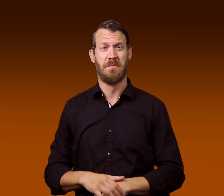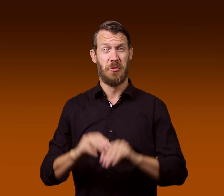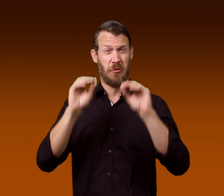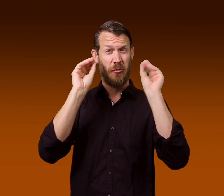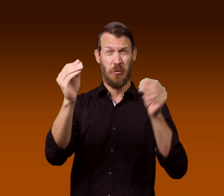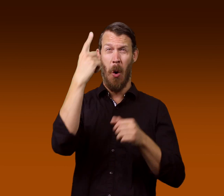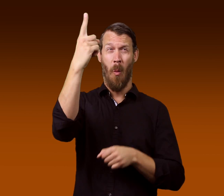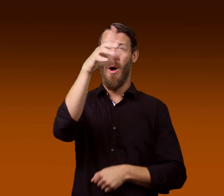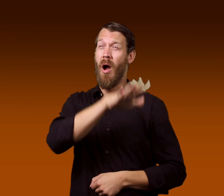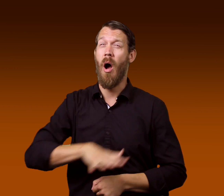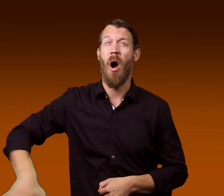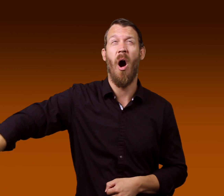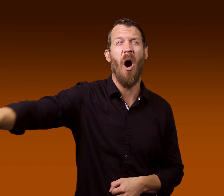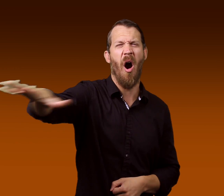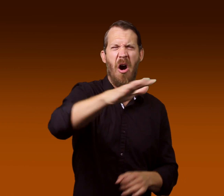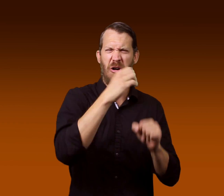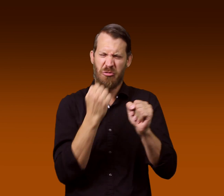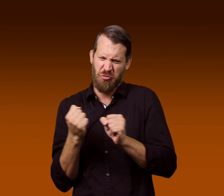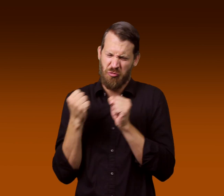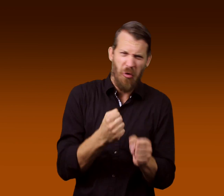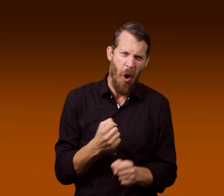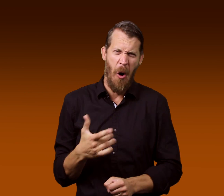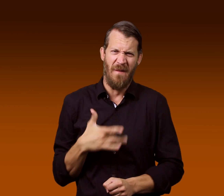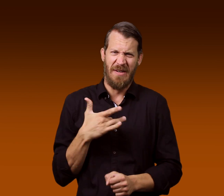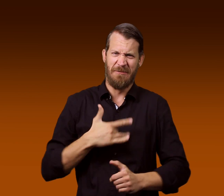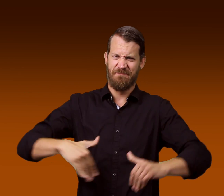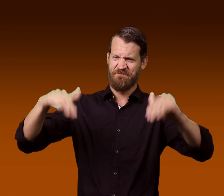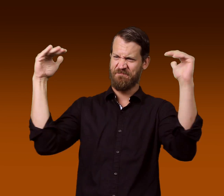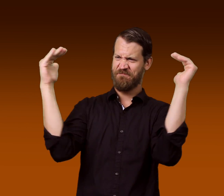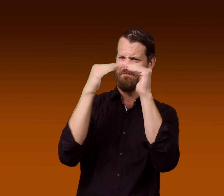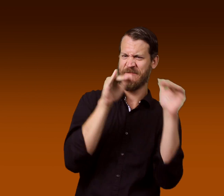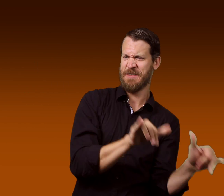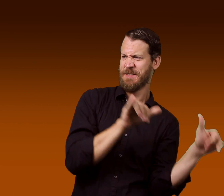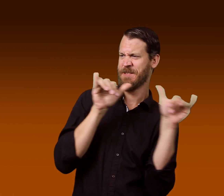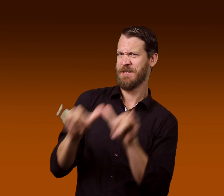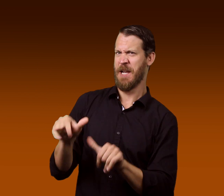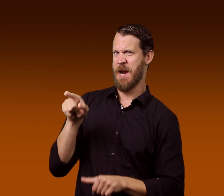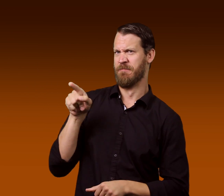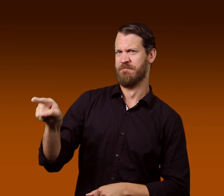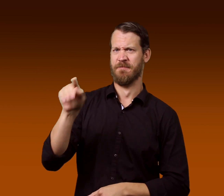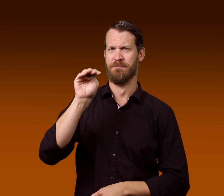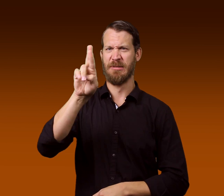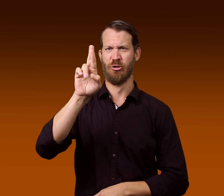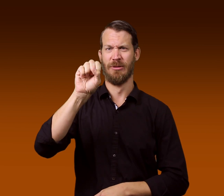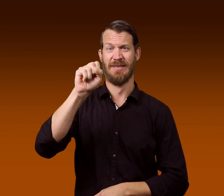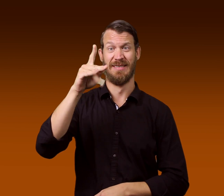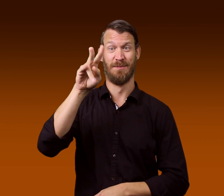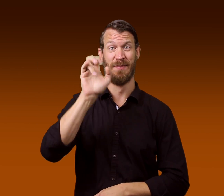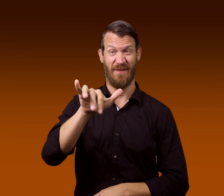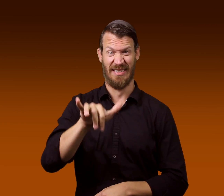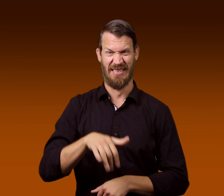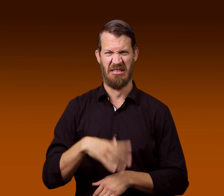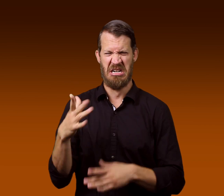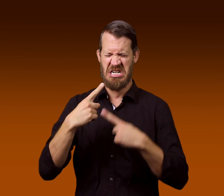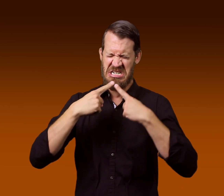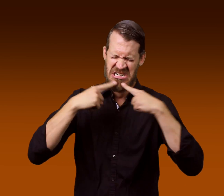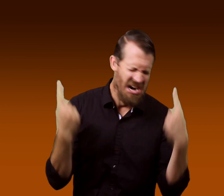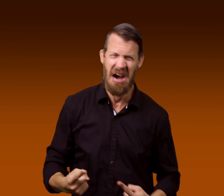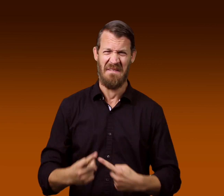the piano well, considering that it struck just one note at a time. No one's